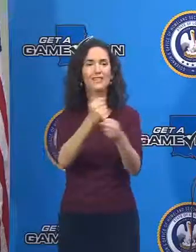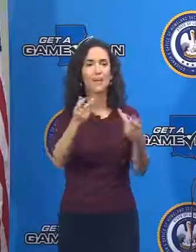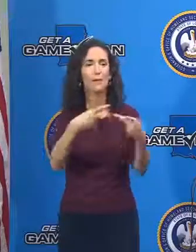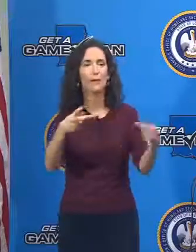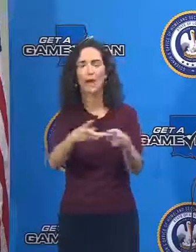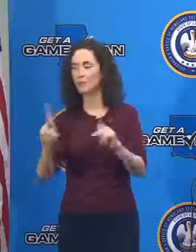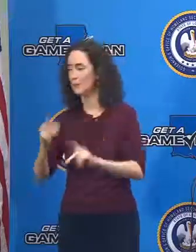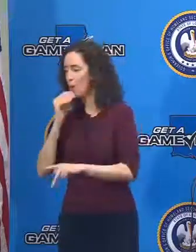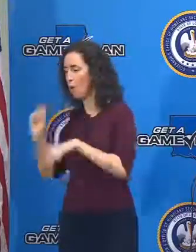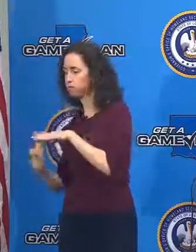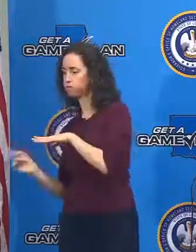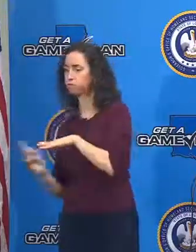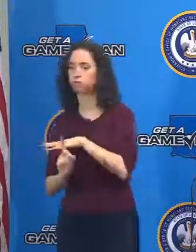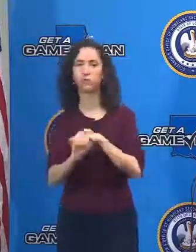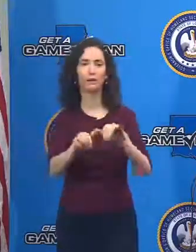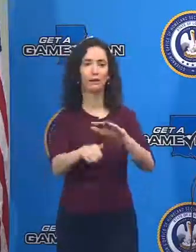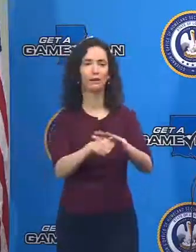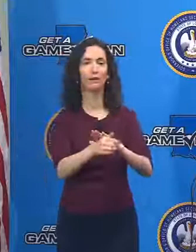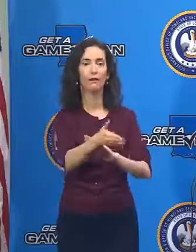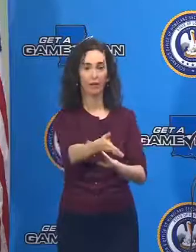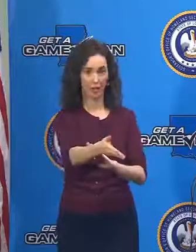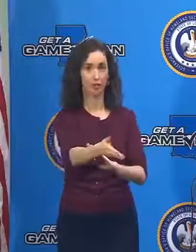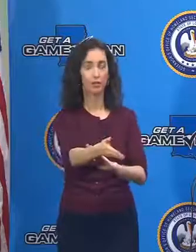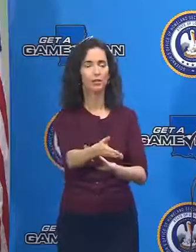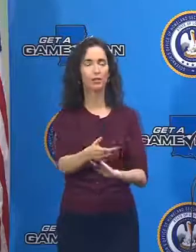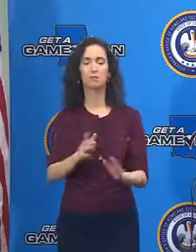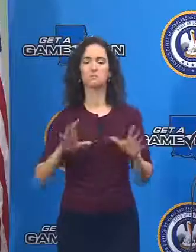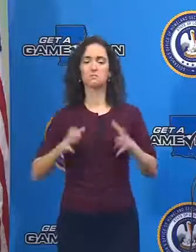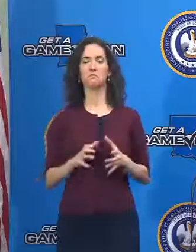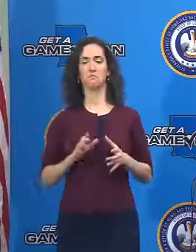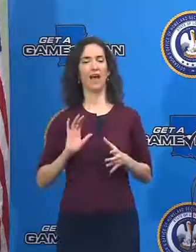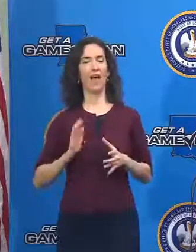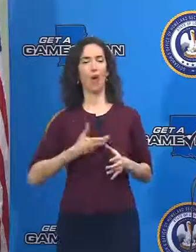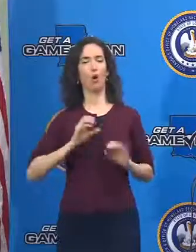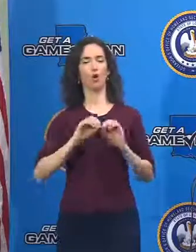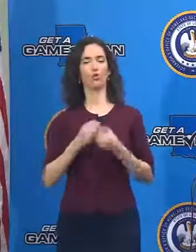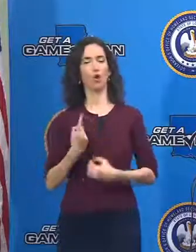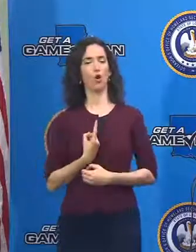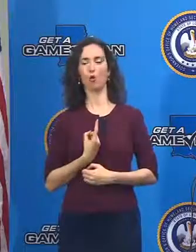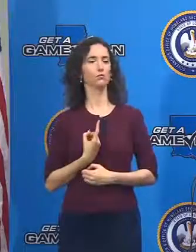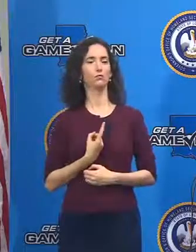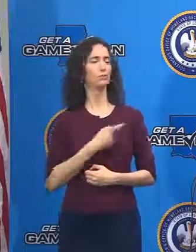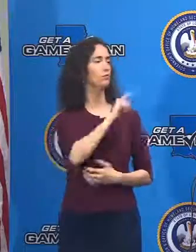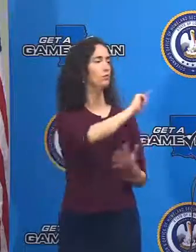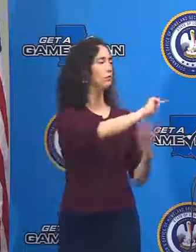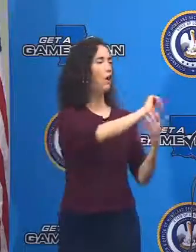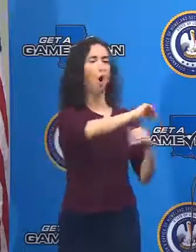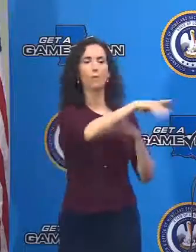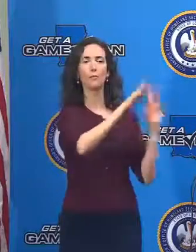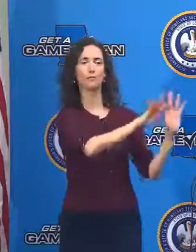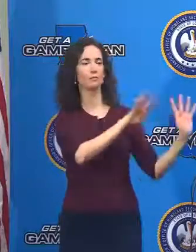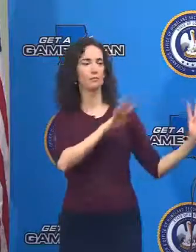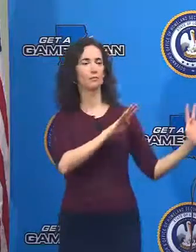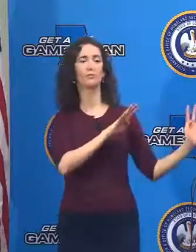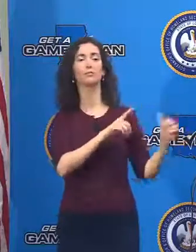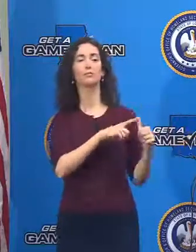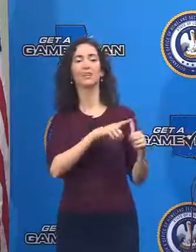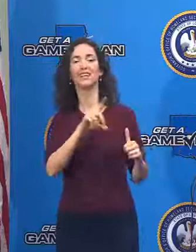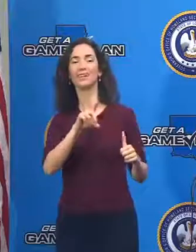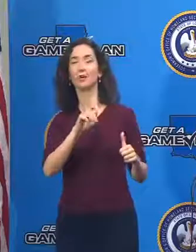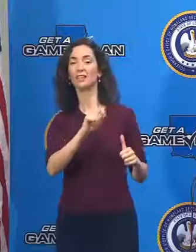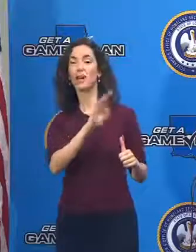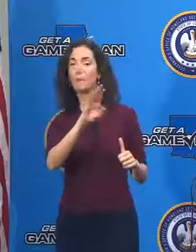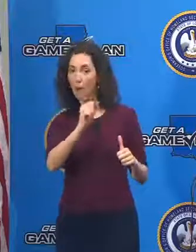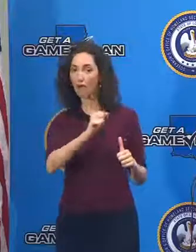see standing in these press conferences, it takes DOT buses to bring people to the shelters. It takes Lang and